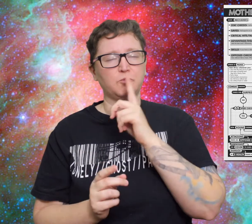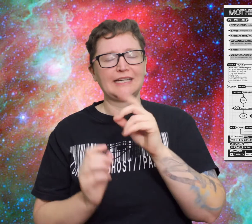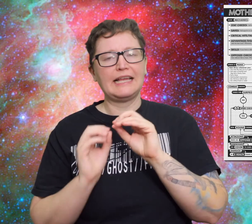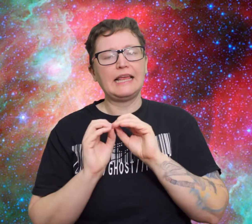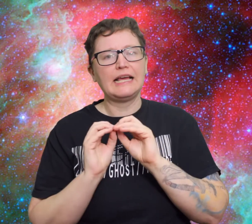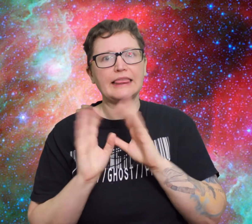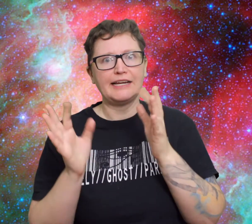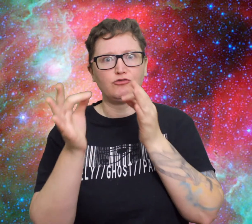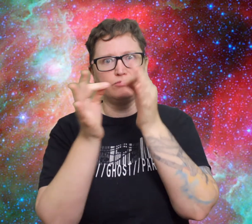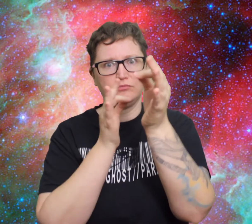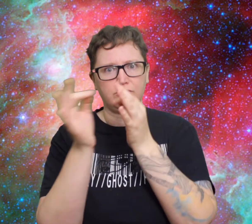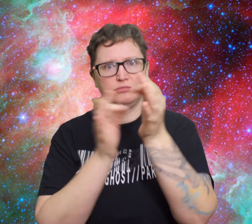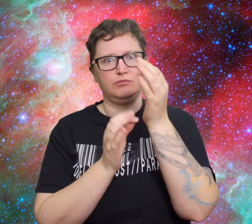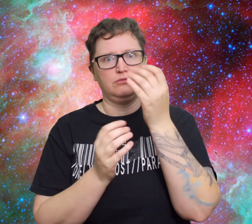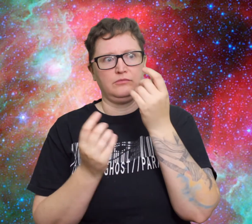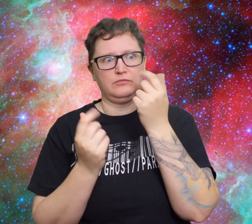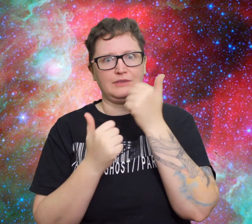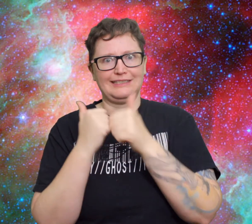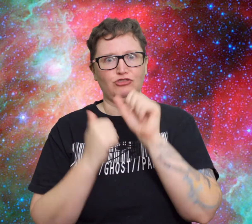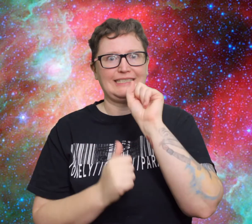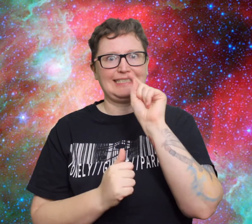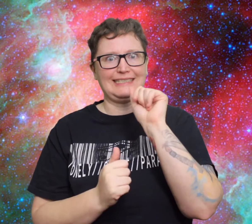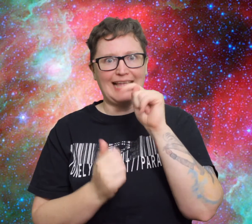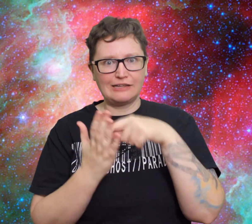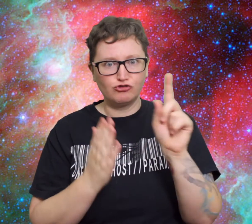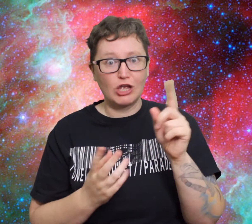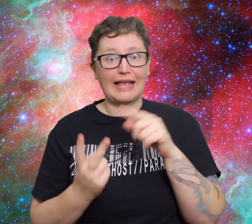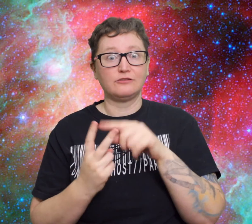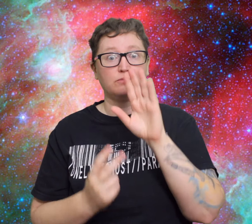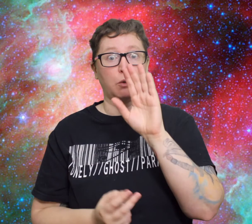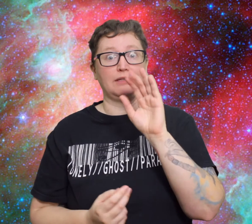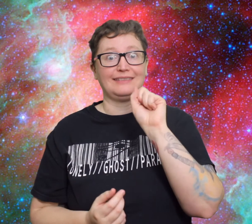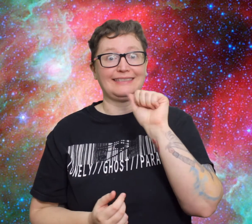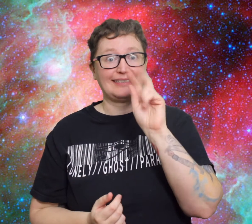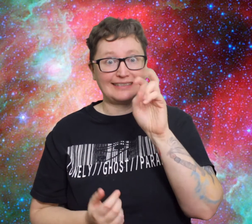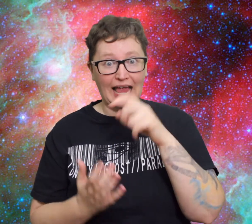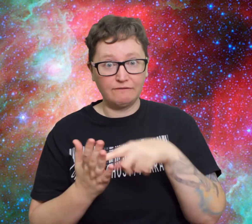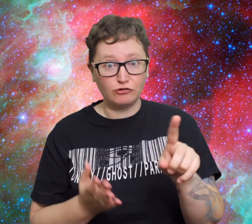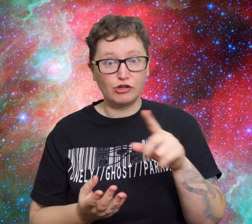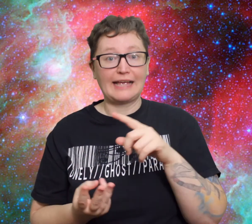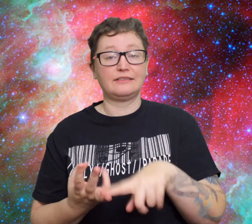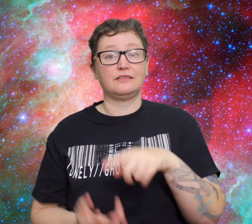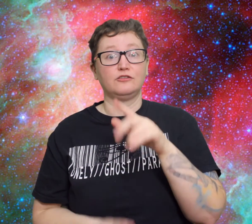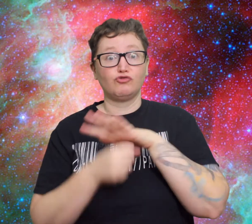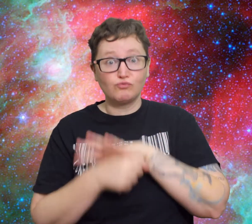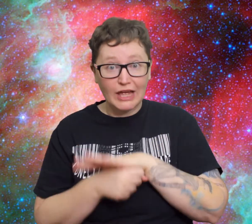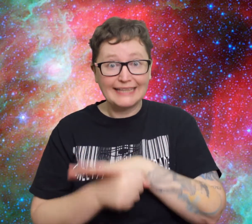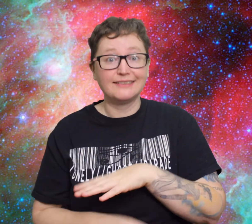sheet. And it's very clear, very easy to understand what the stat checks are, your save checks,